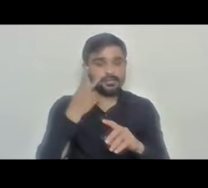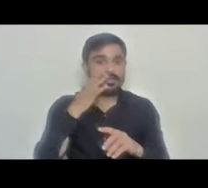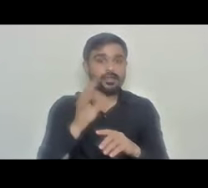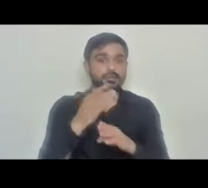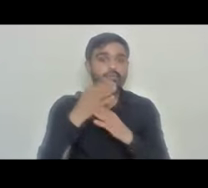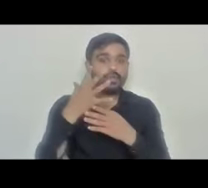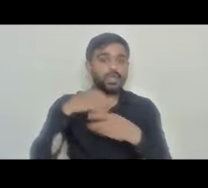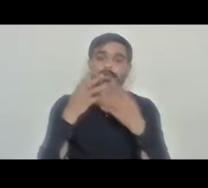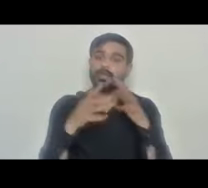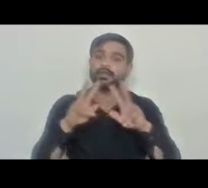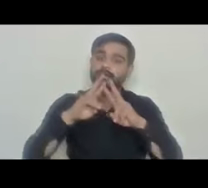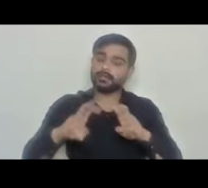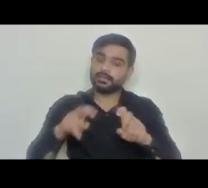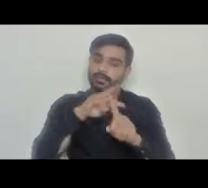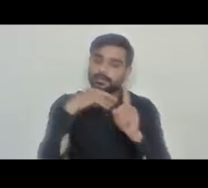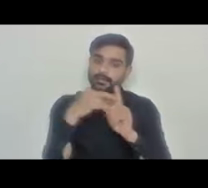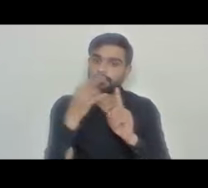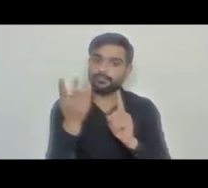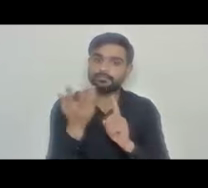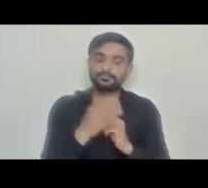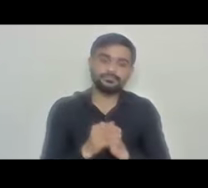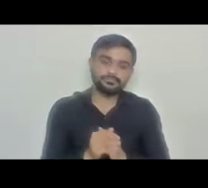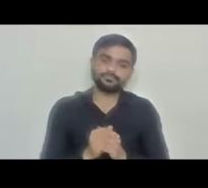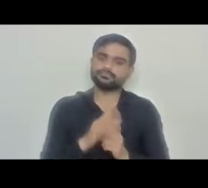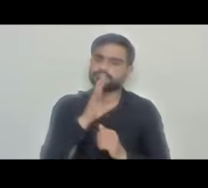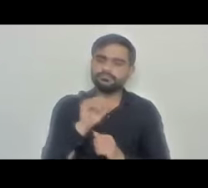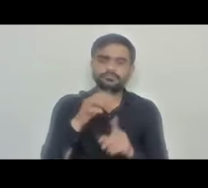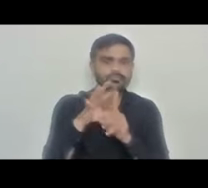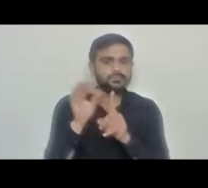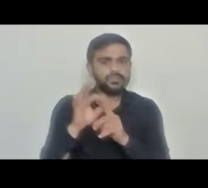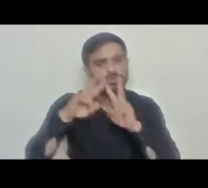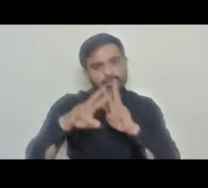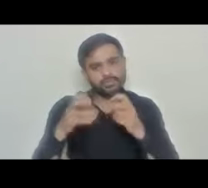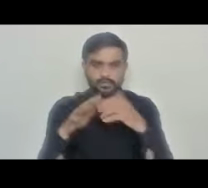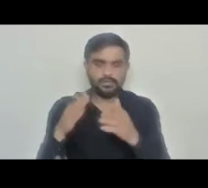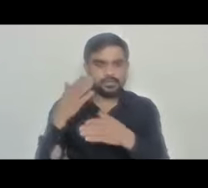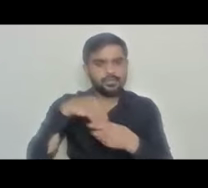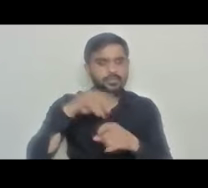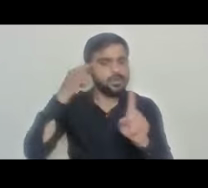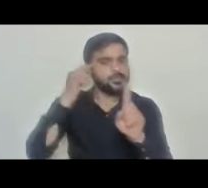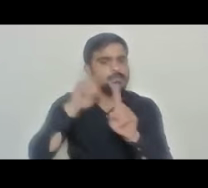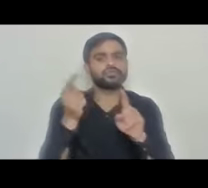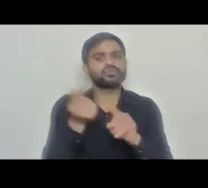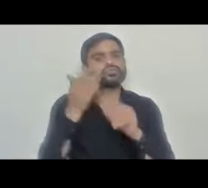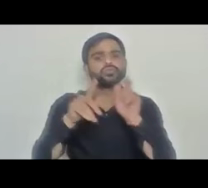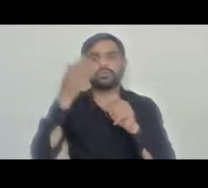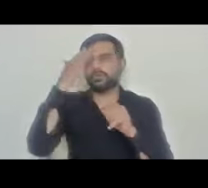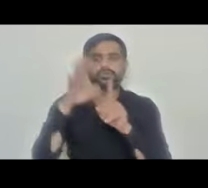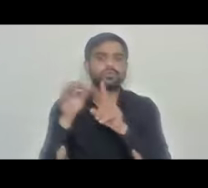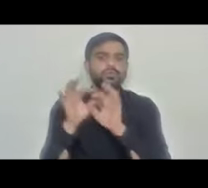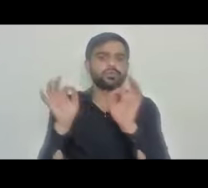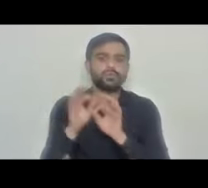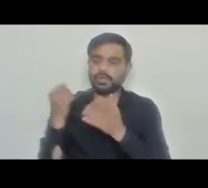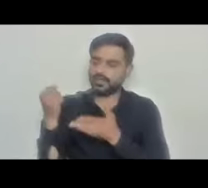of any research project because obviously you're doing a research for a purpose. You would usually nobody would do it just for